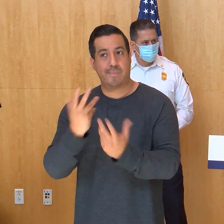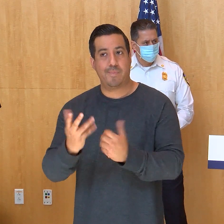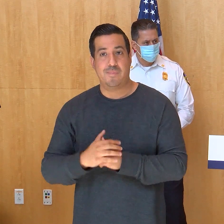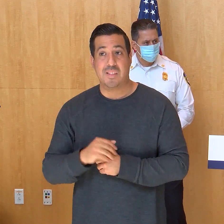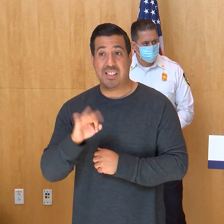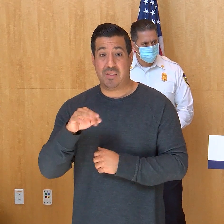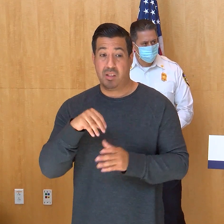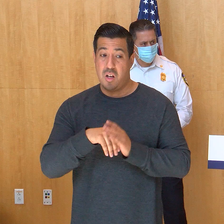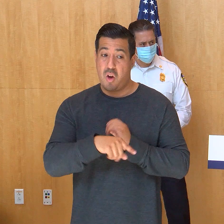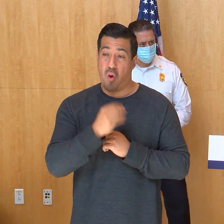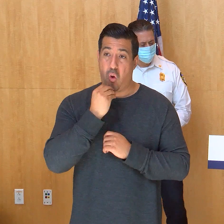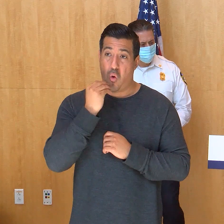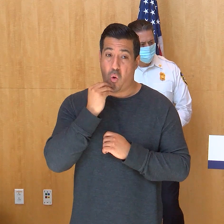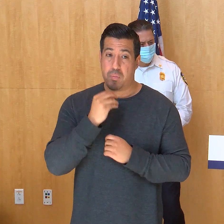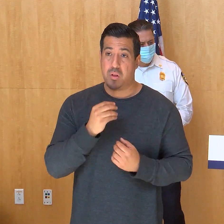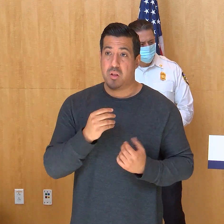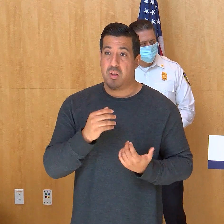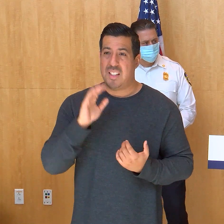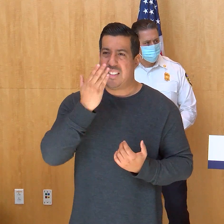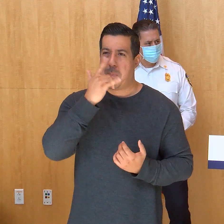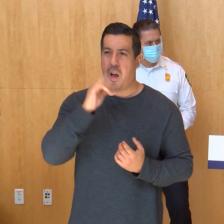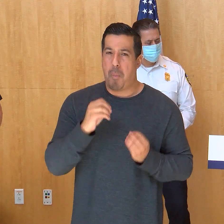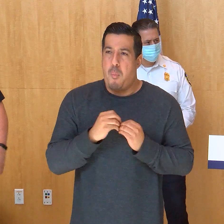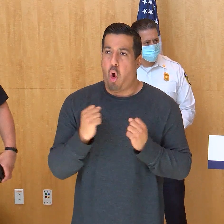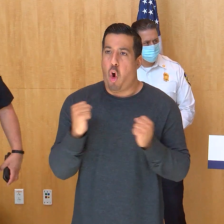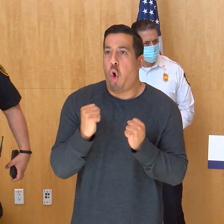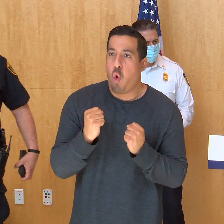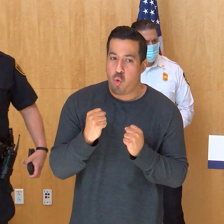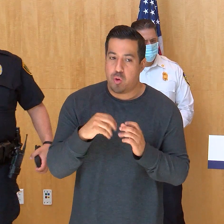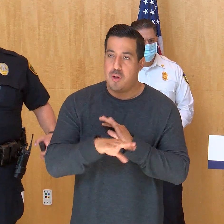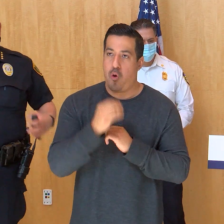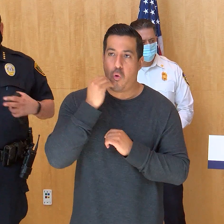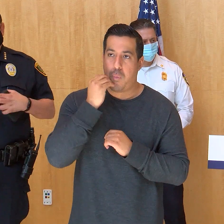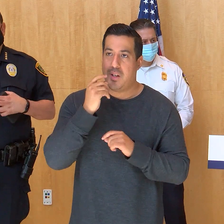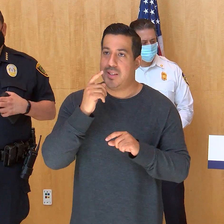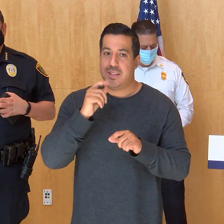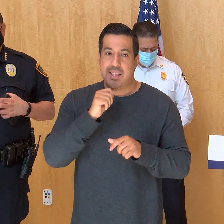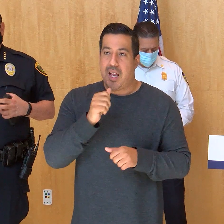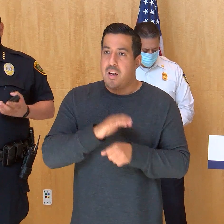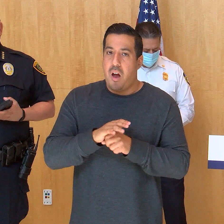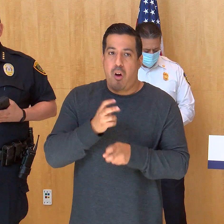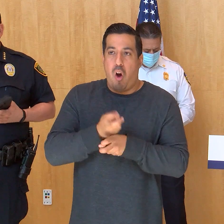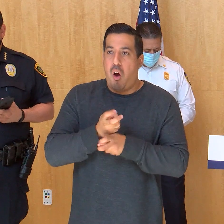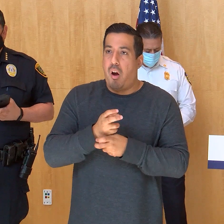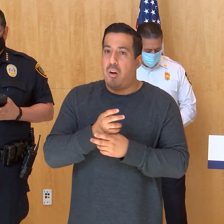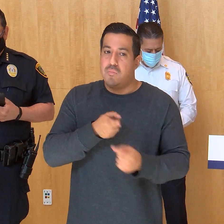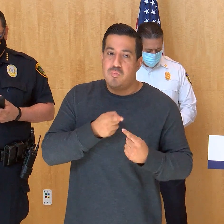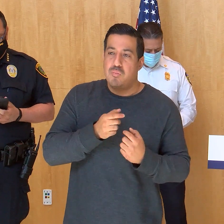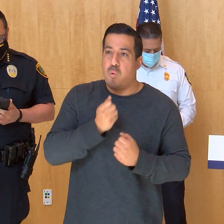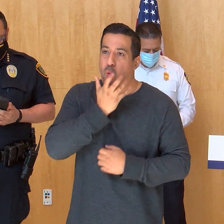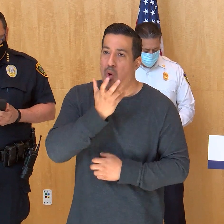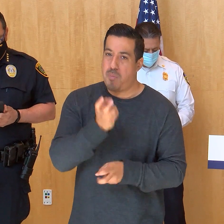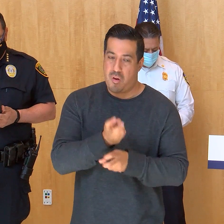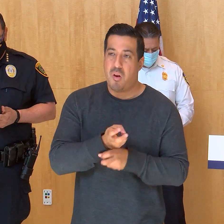in a home, it just seems like it's even colder in your home, and you can never get warm enough. So that's number